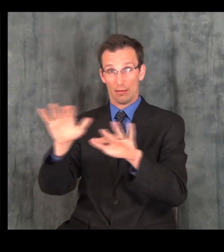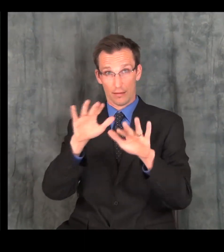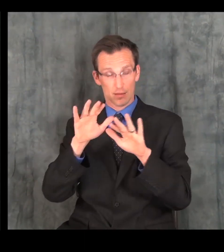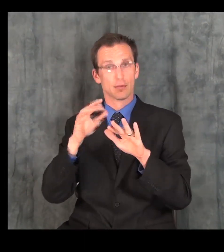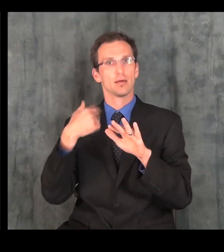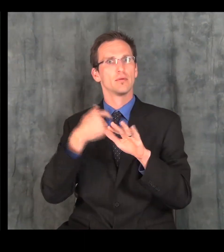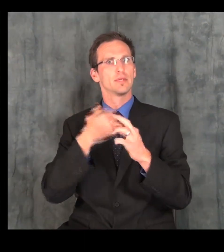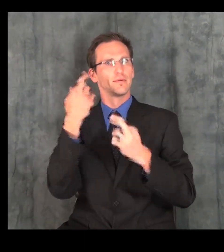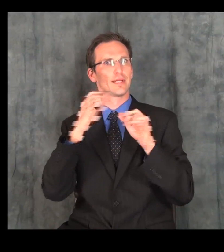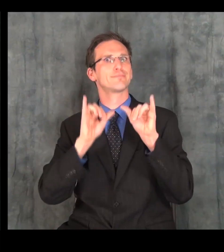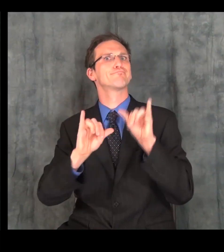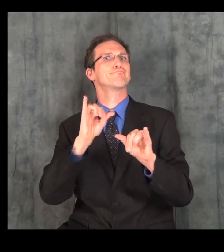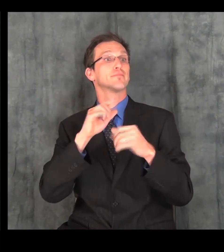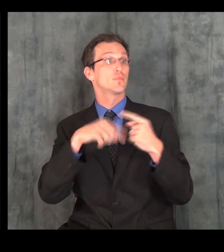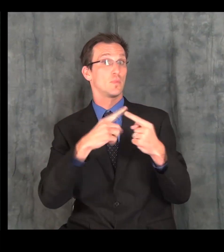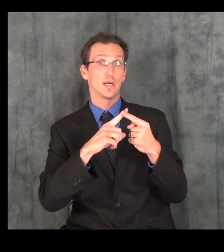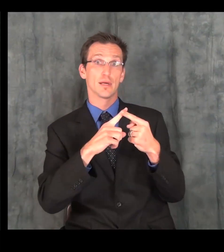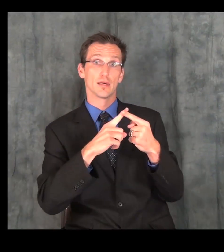any questions,